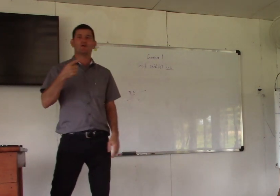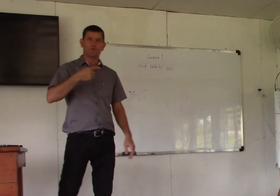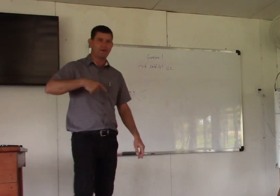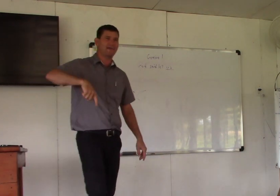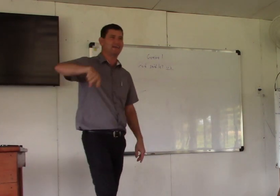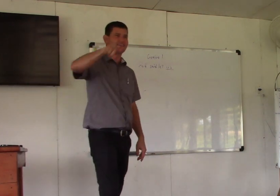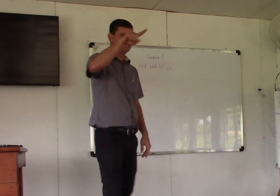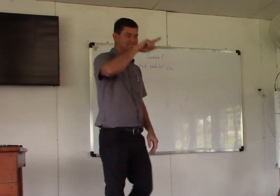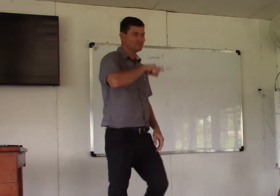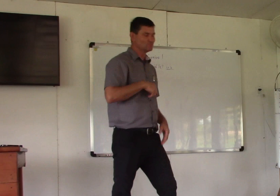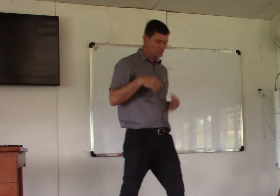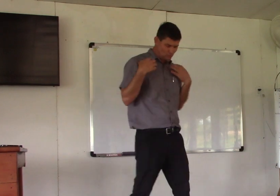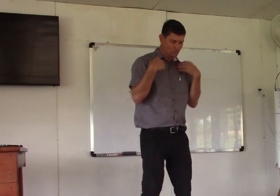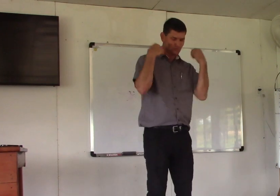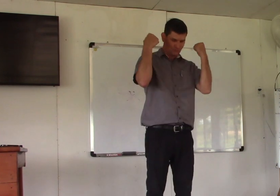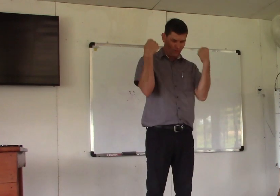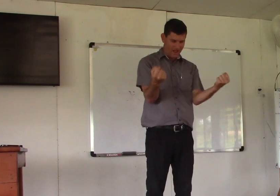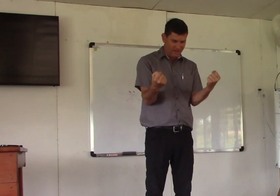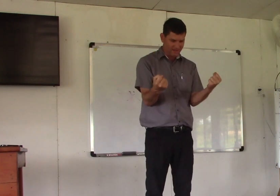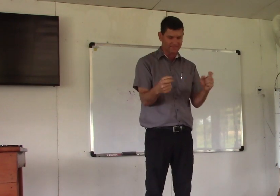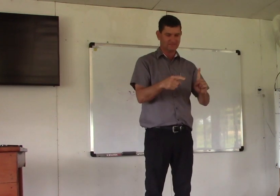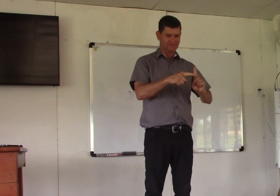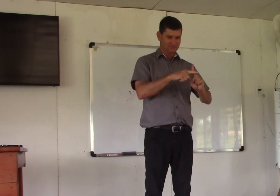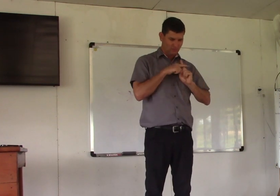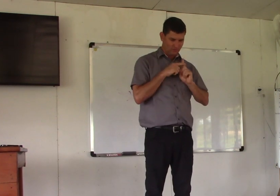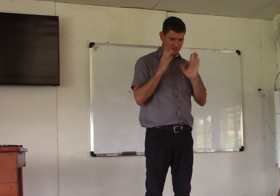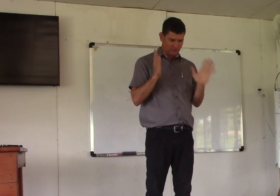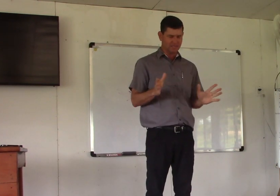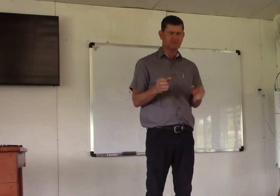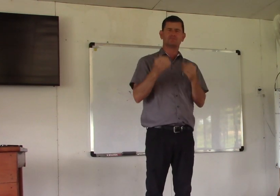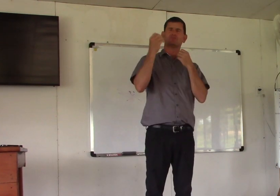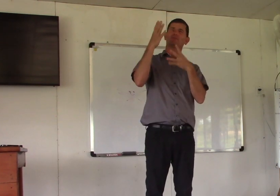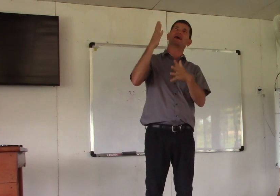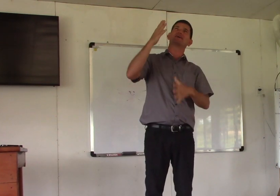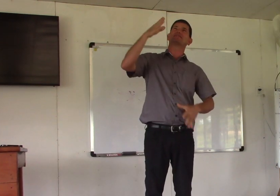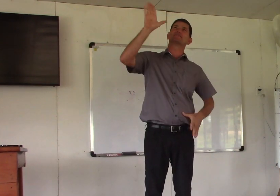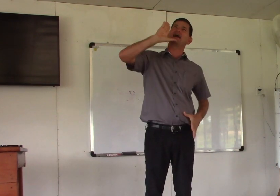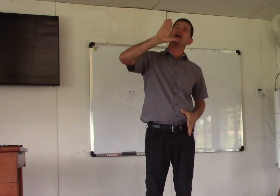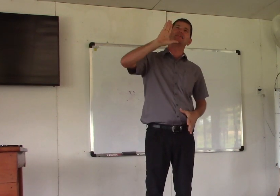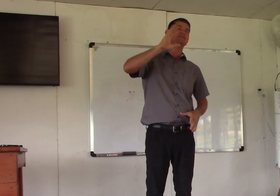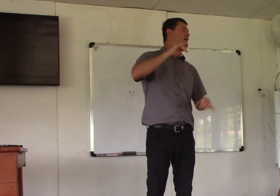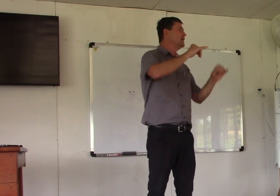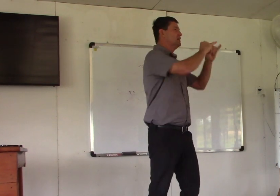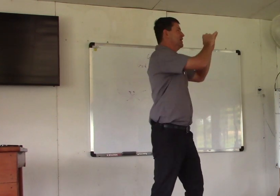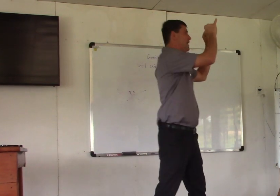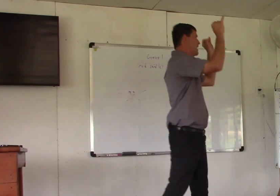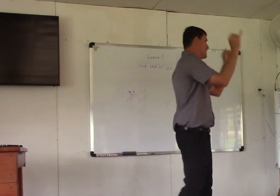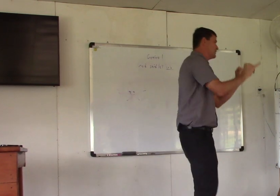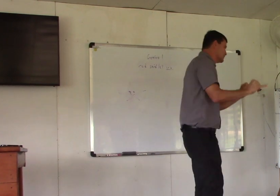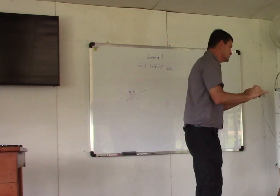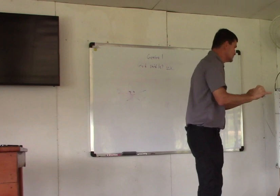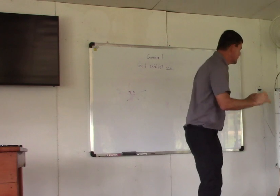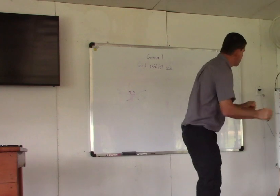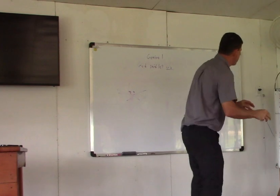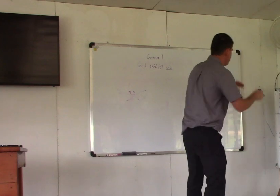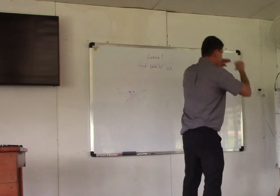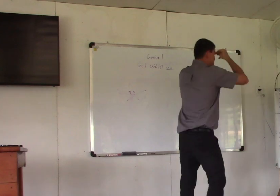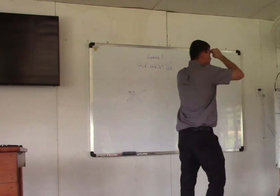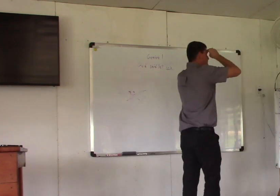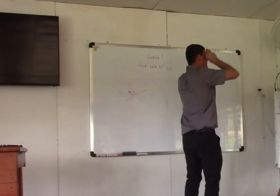We run Christian way God. Idols,